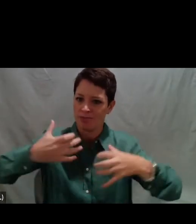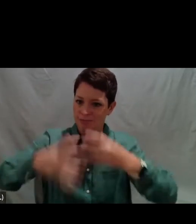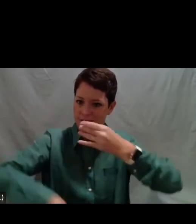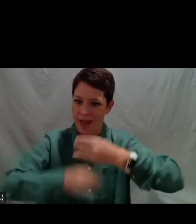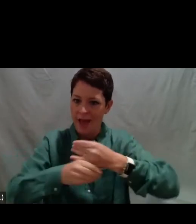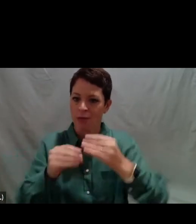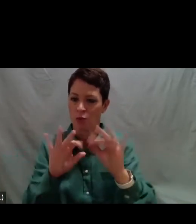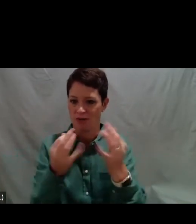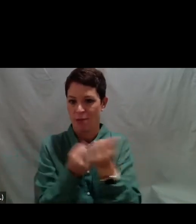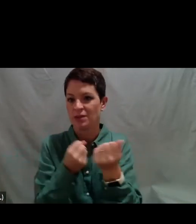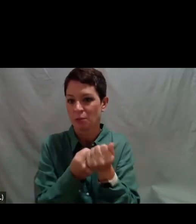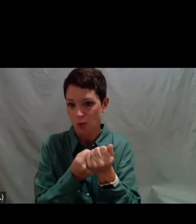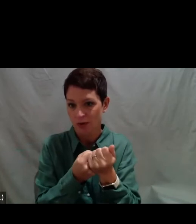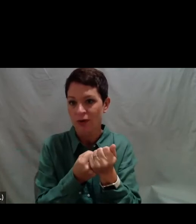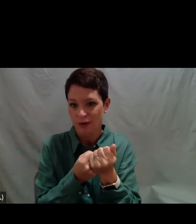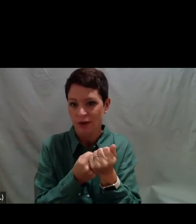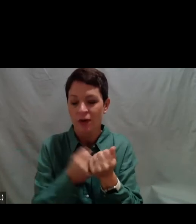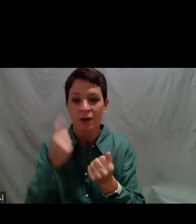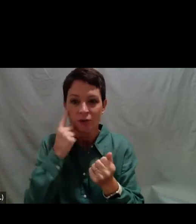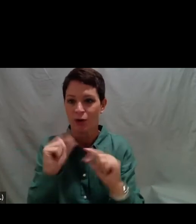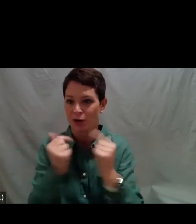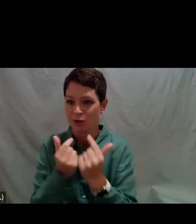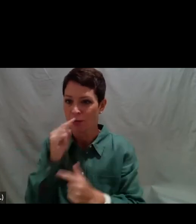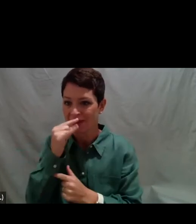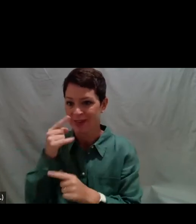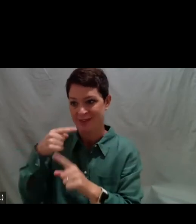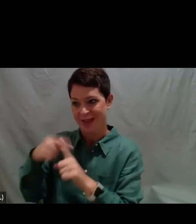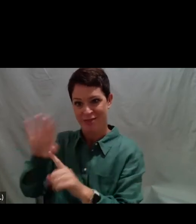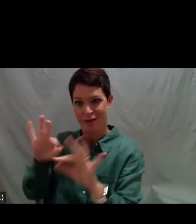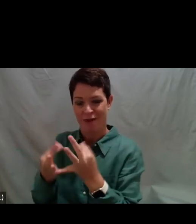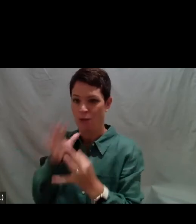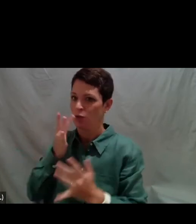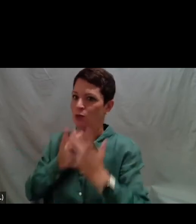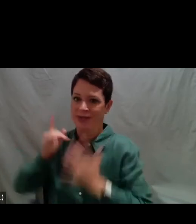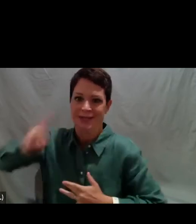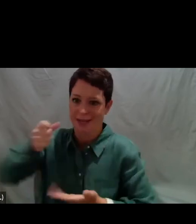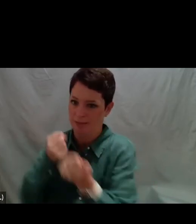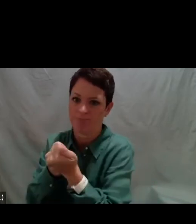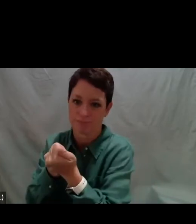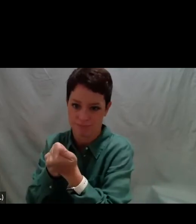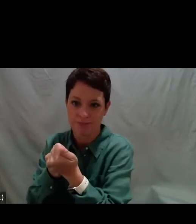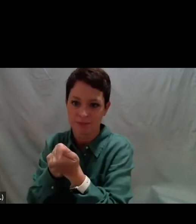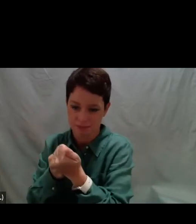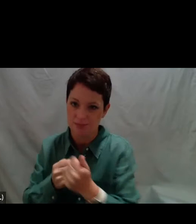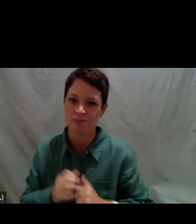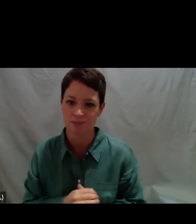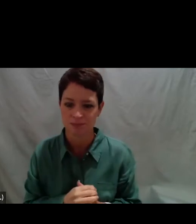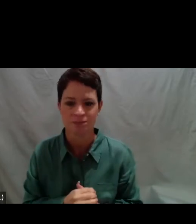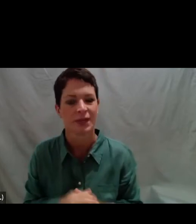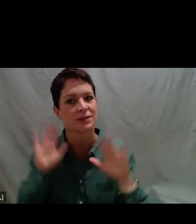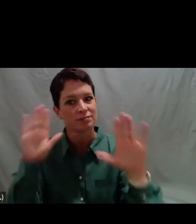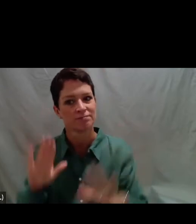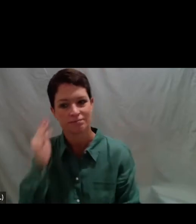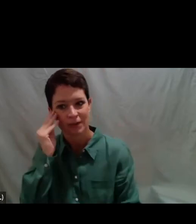family support to a group of kids and their families that desperately need it. So that's wonderful